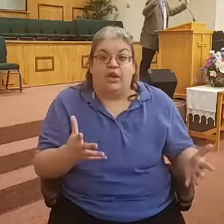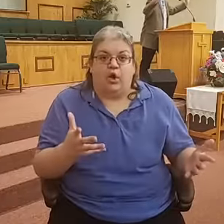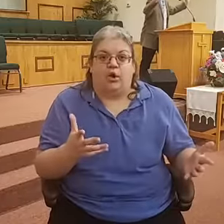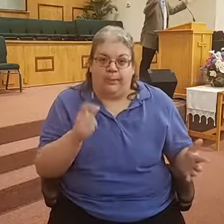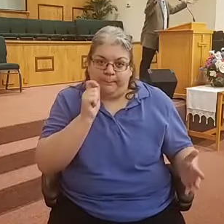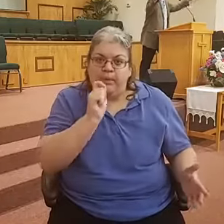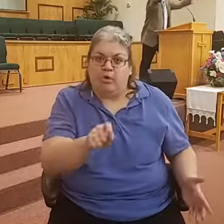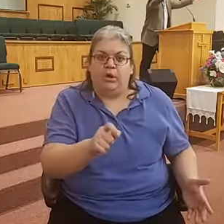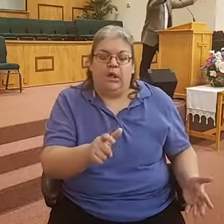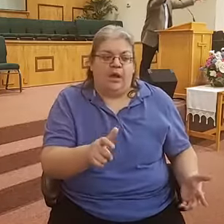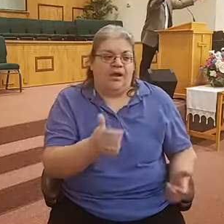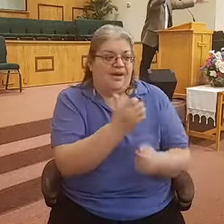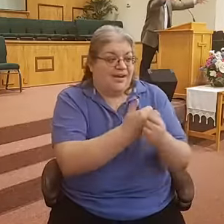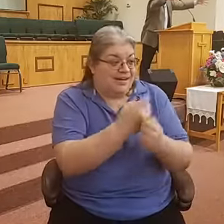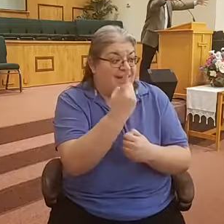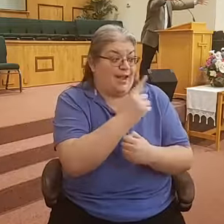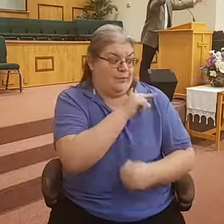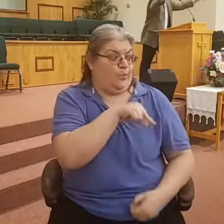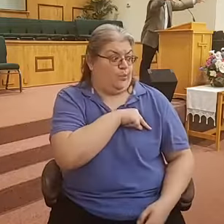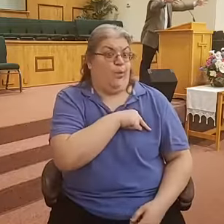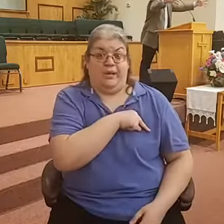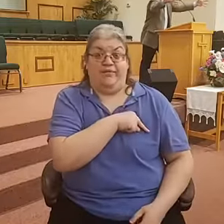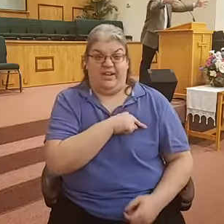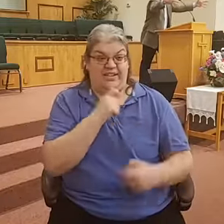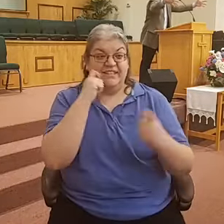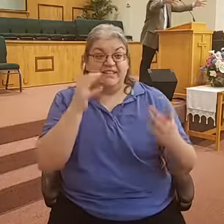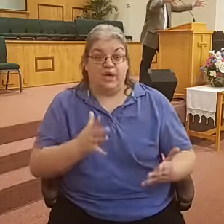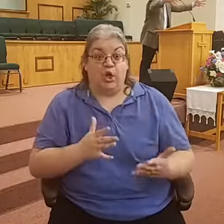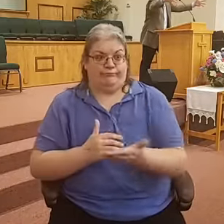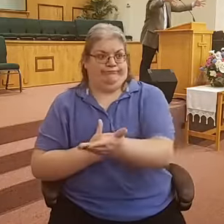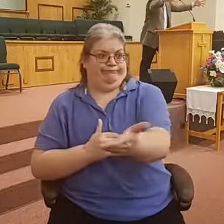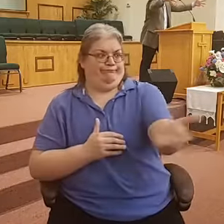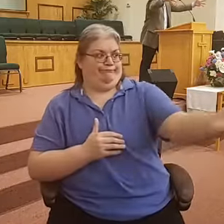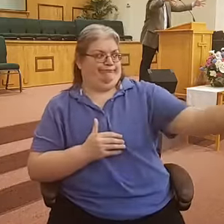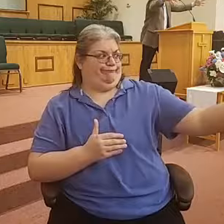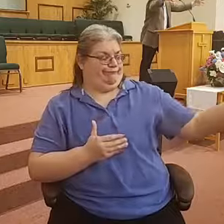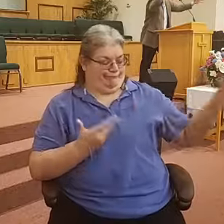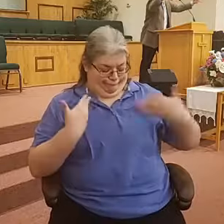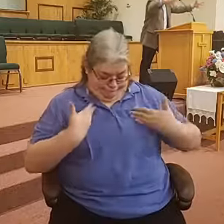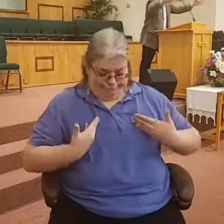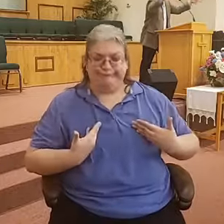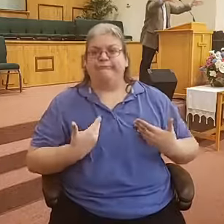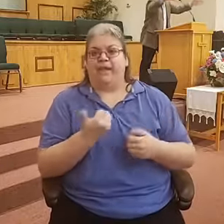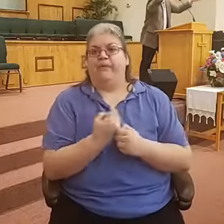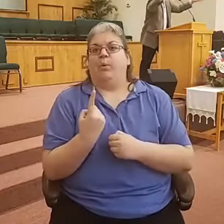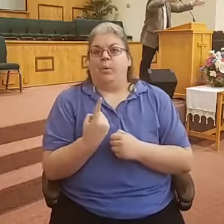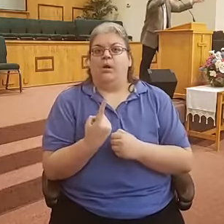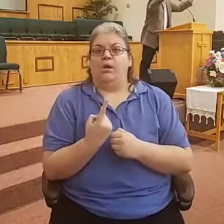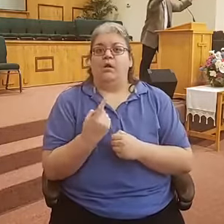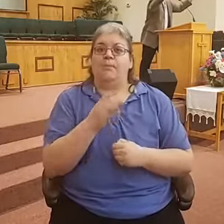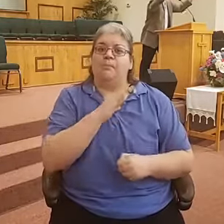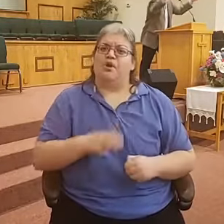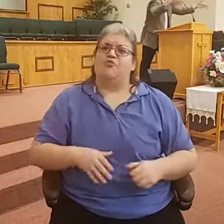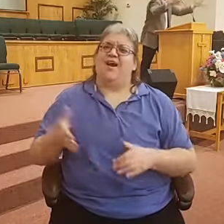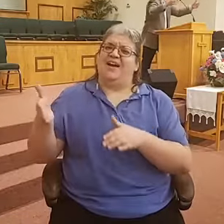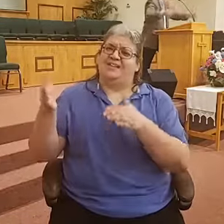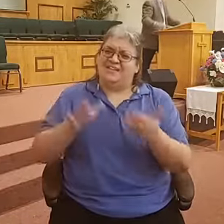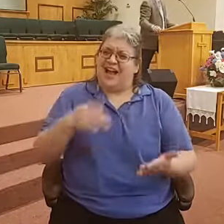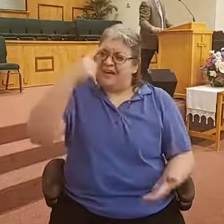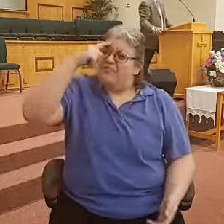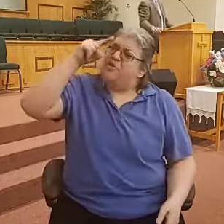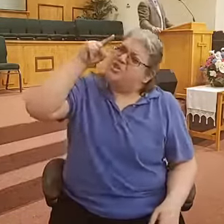Hey, everybody's qualified there. Sinner. And yet Christ died for